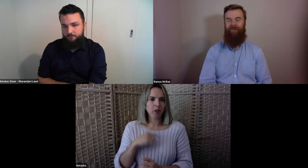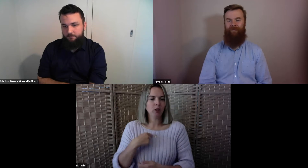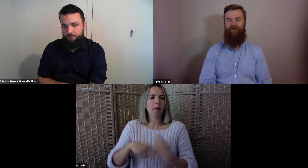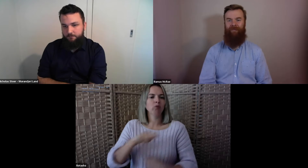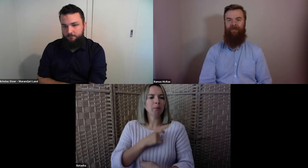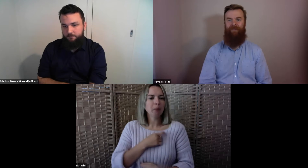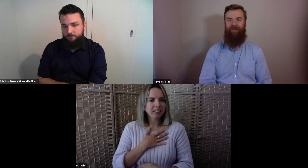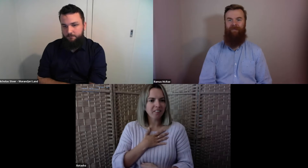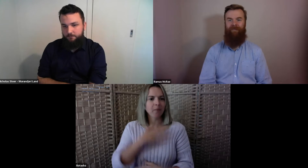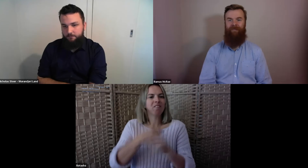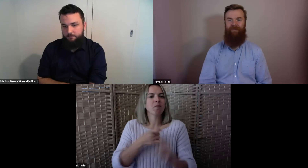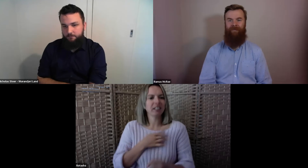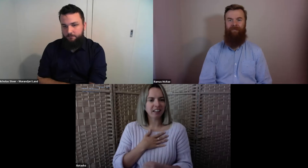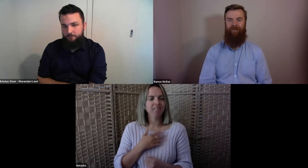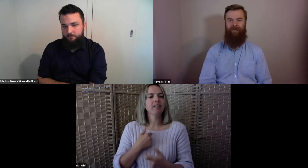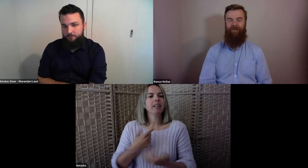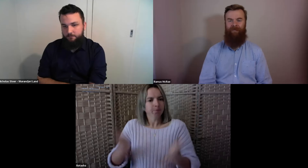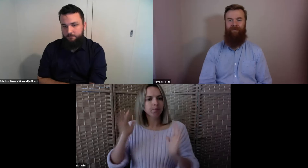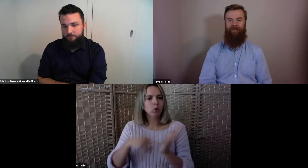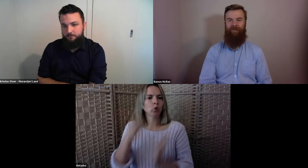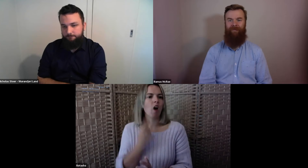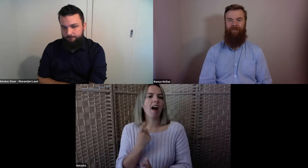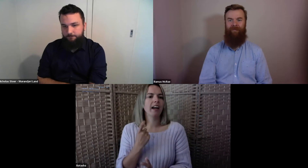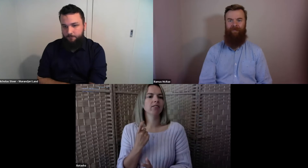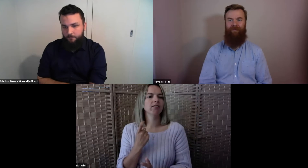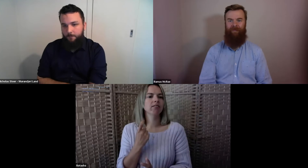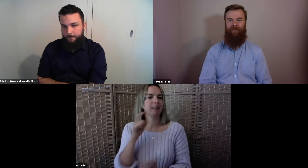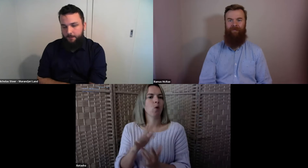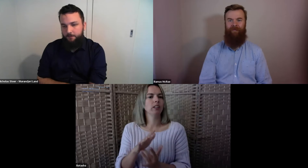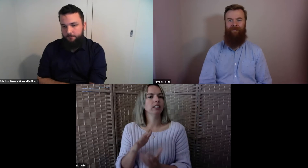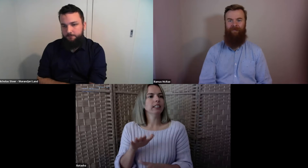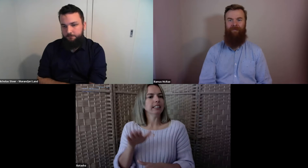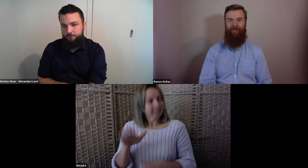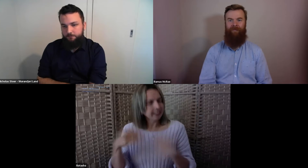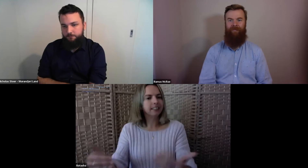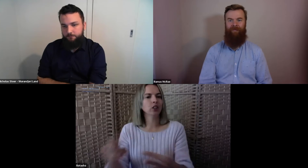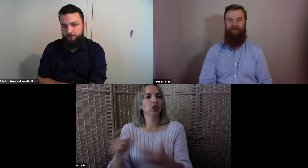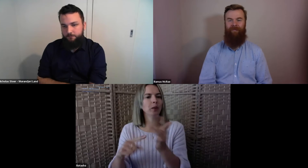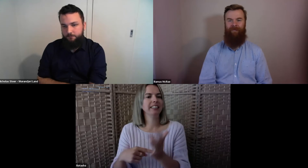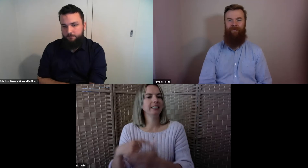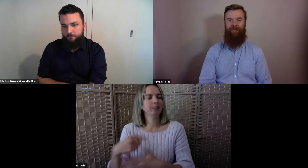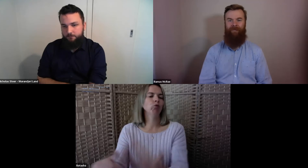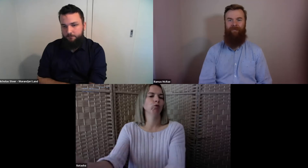do this because I'm deaf? It's about taking one step after the other and try, giving it a go.